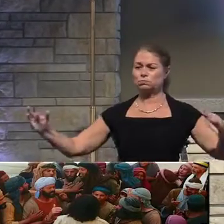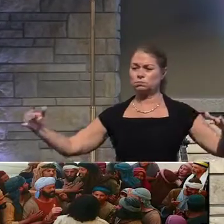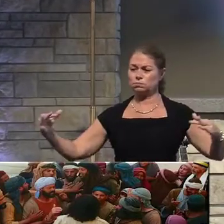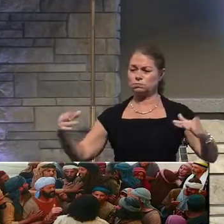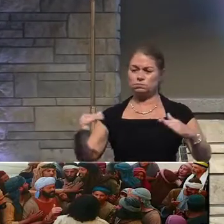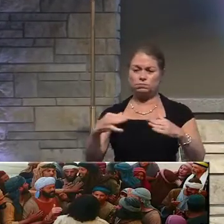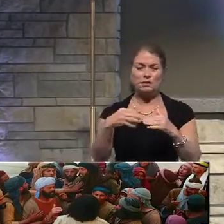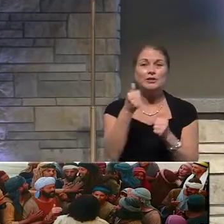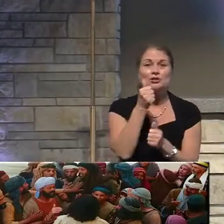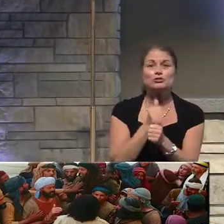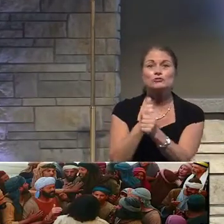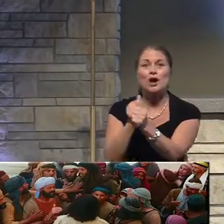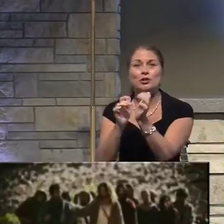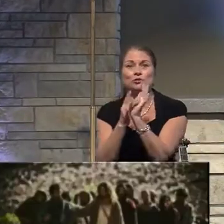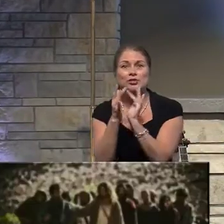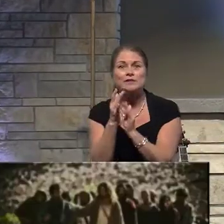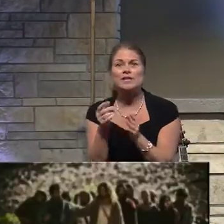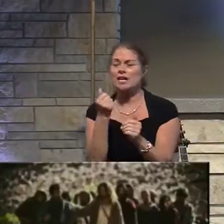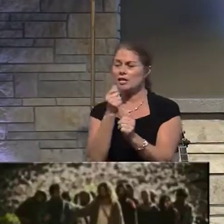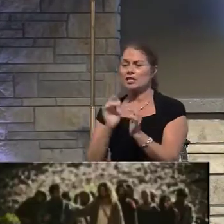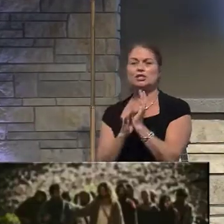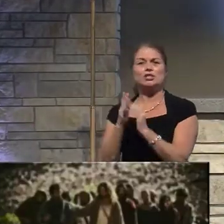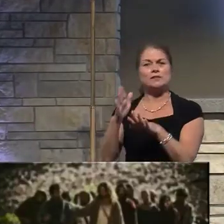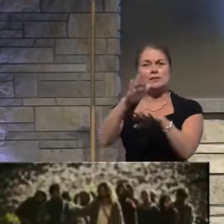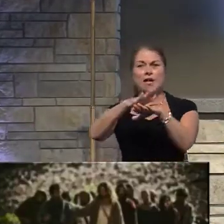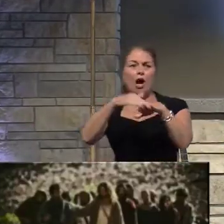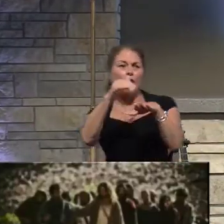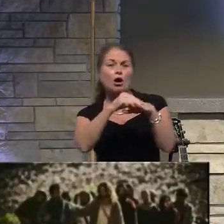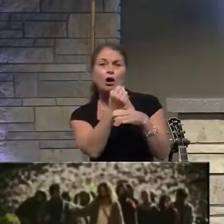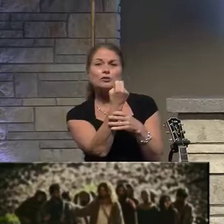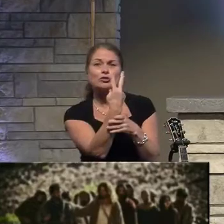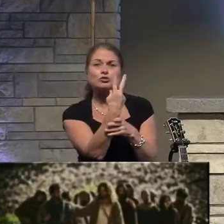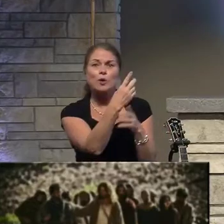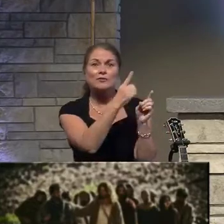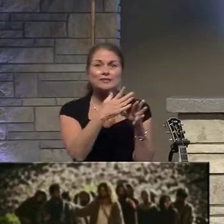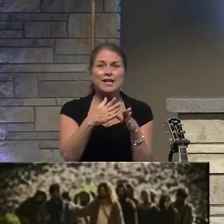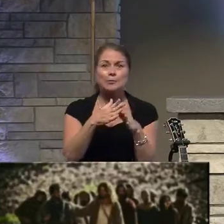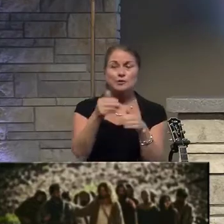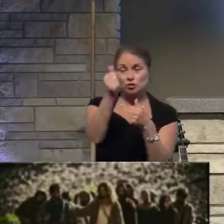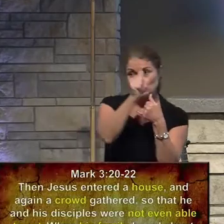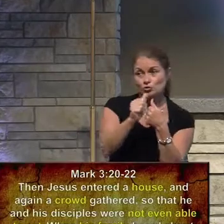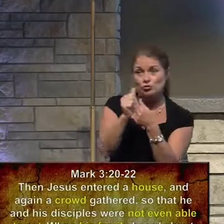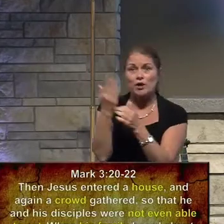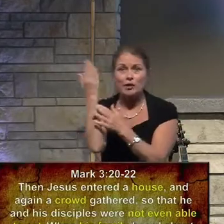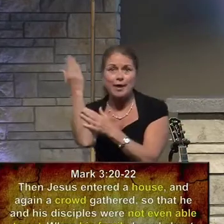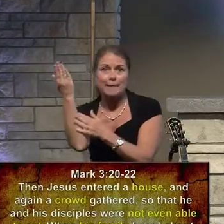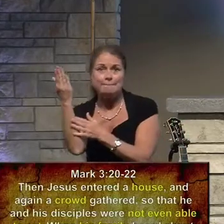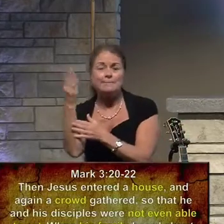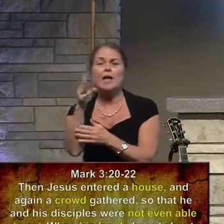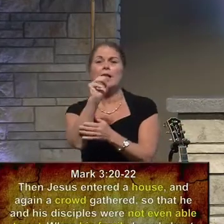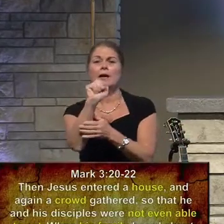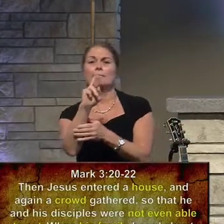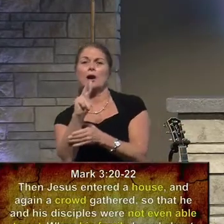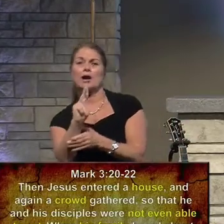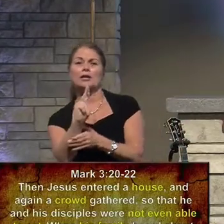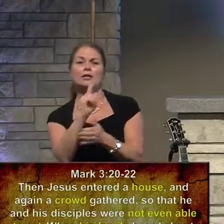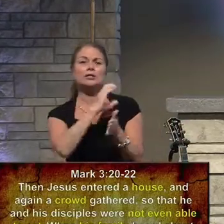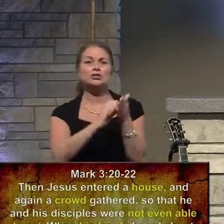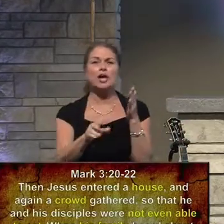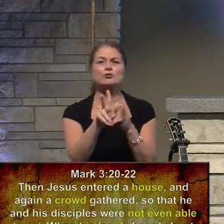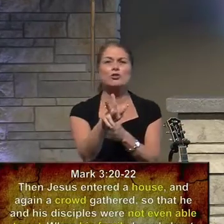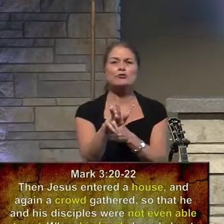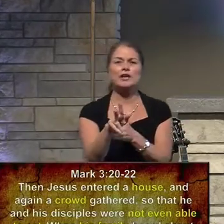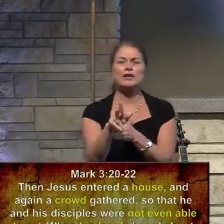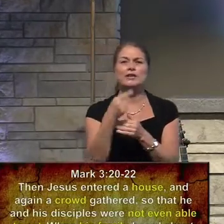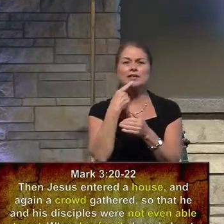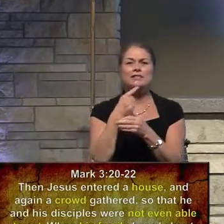follow Jesus. Jesus calls the 12 disciples to follow him. In Mark chapter 3, the scripture tells us that